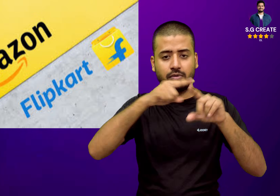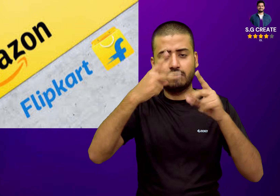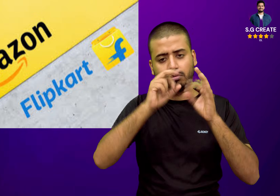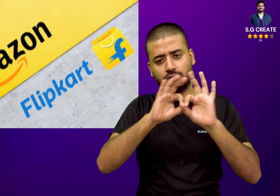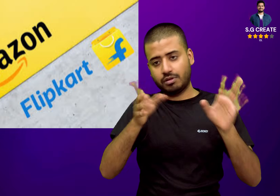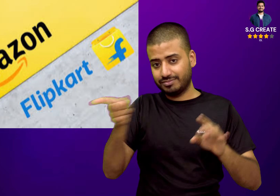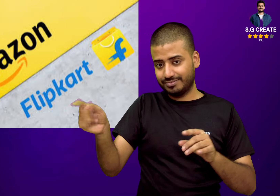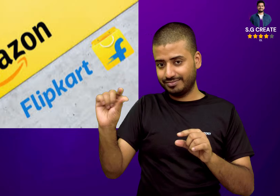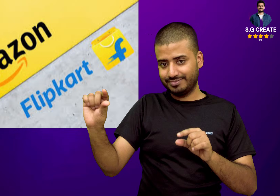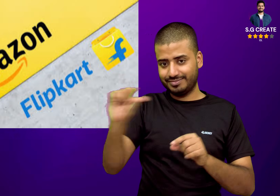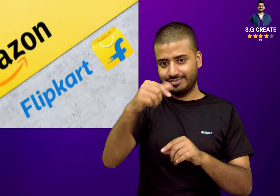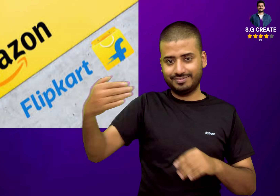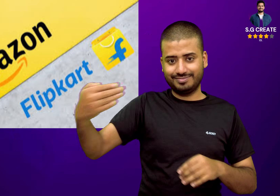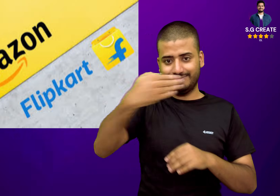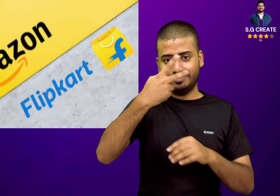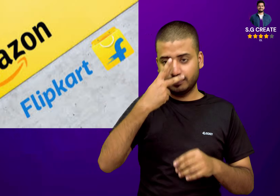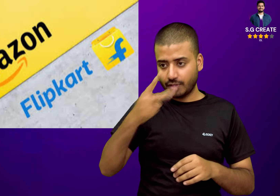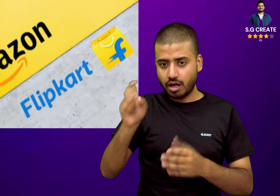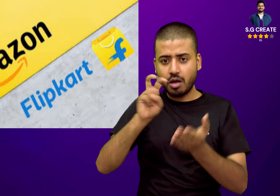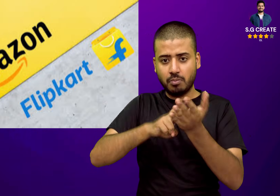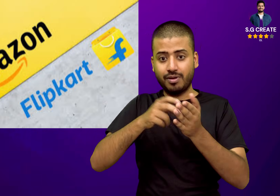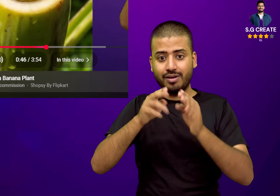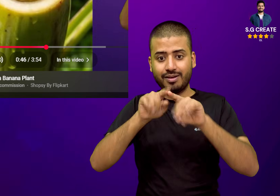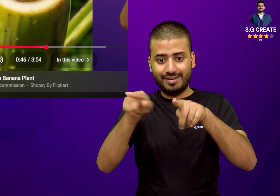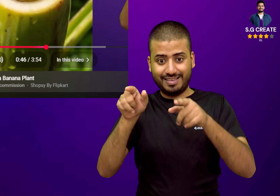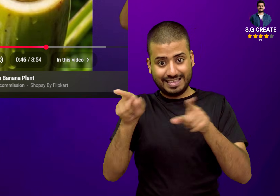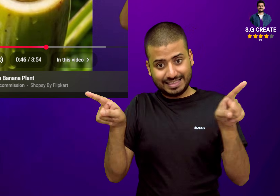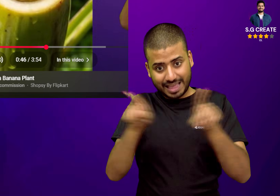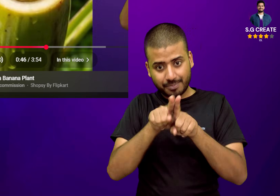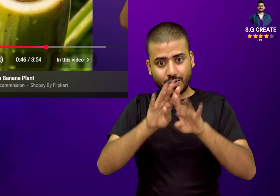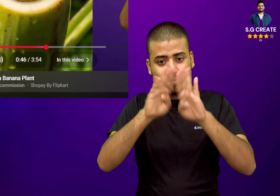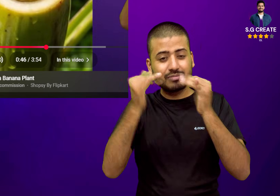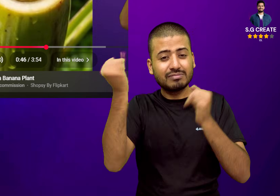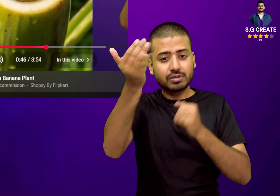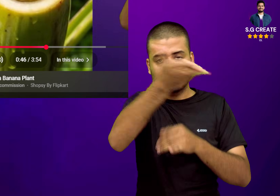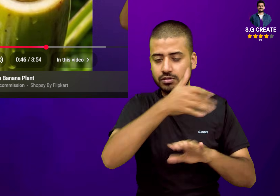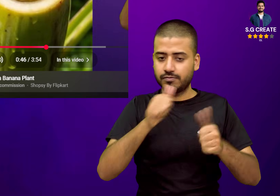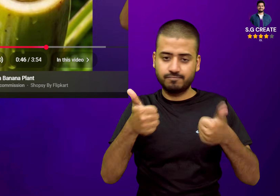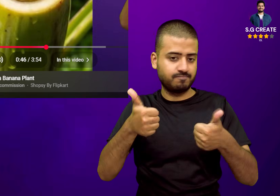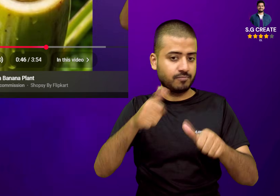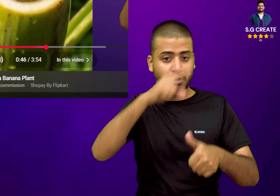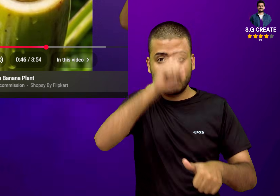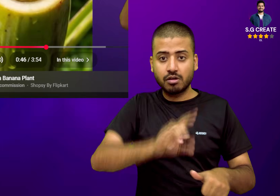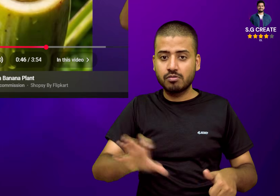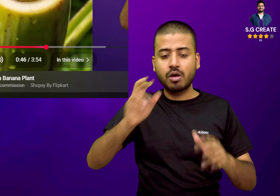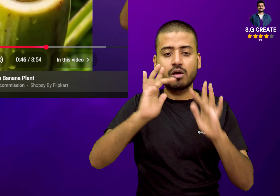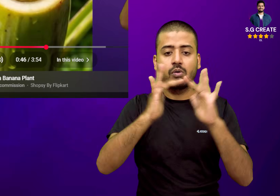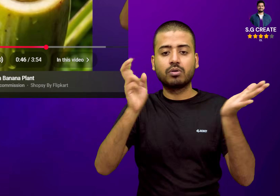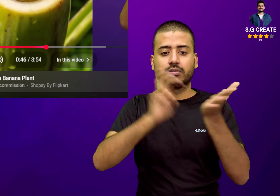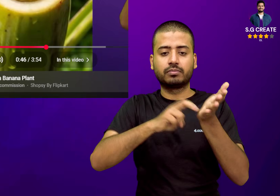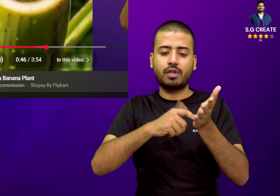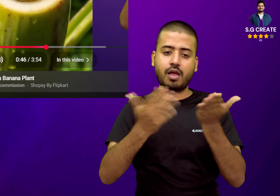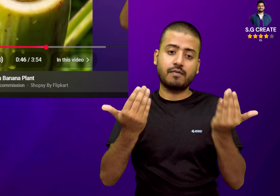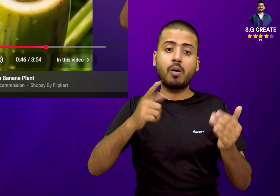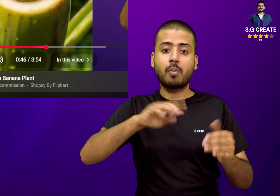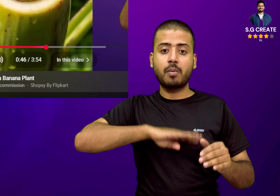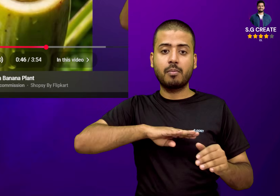causes the canvas threads and structural stitches to swell, sealing the pores so the bag dampens rather than leaks profusely. The